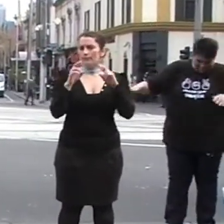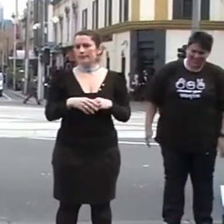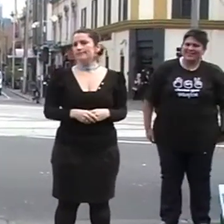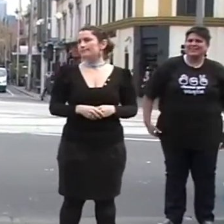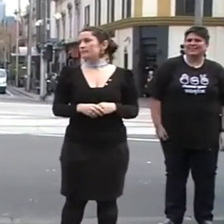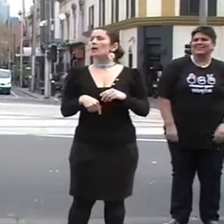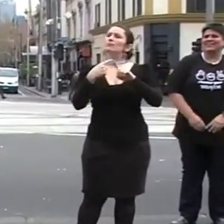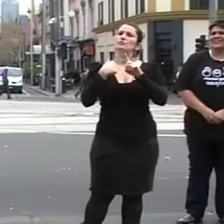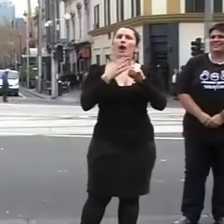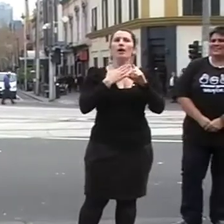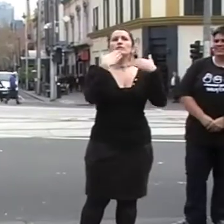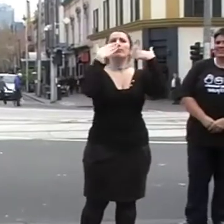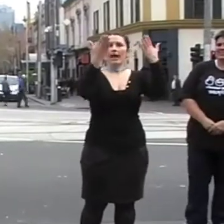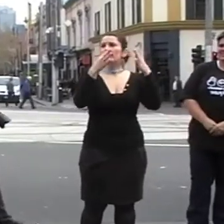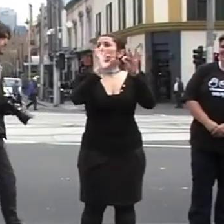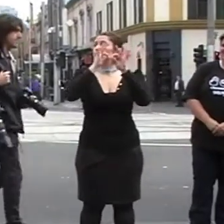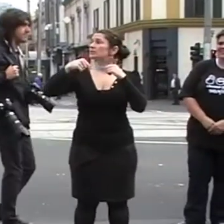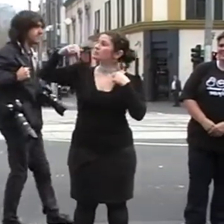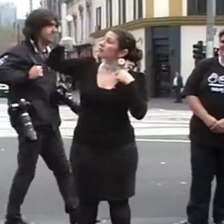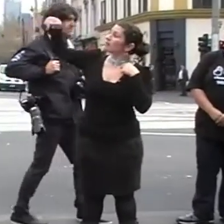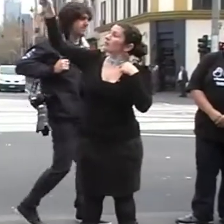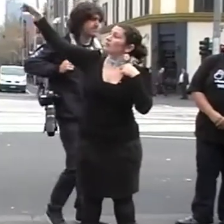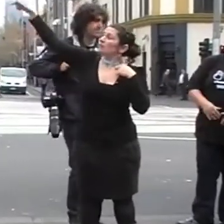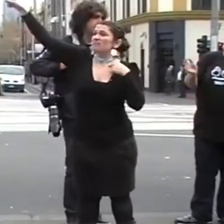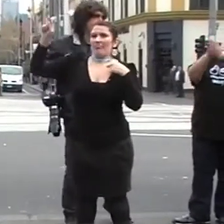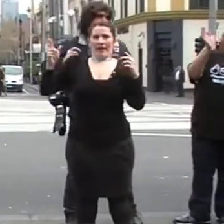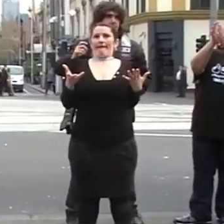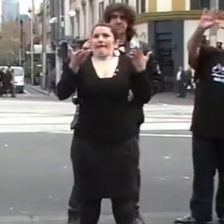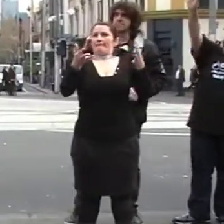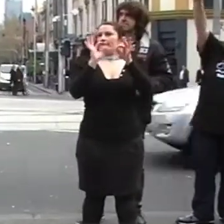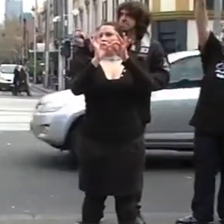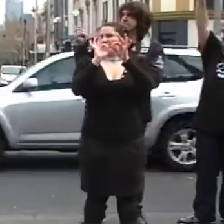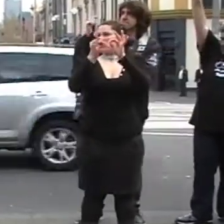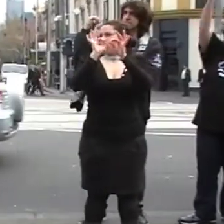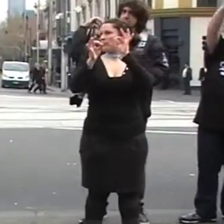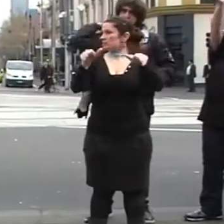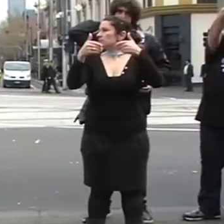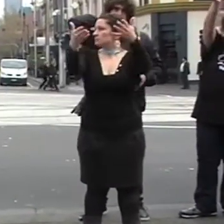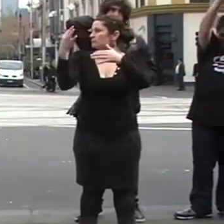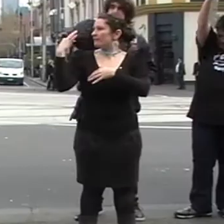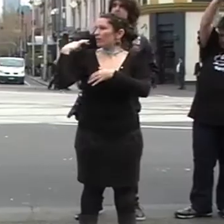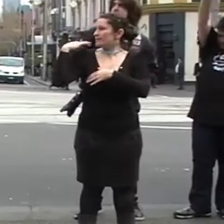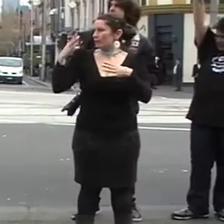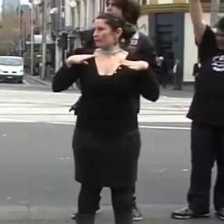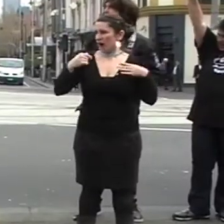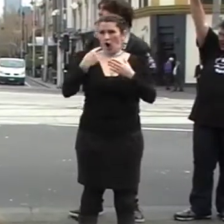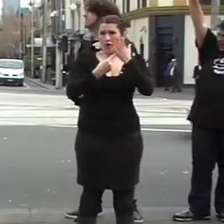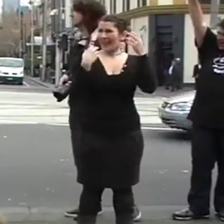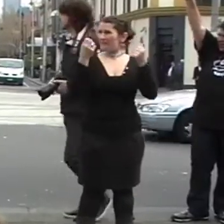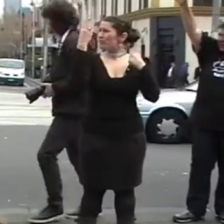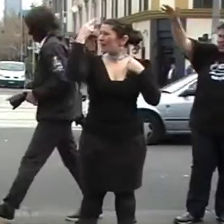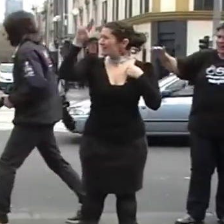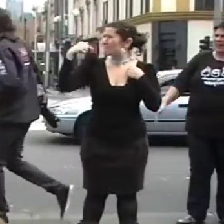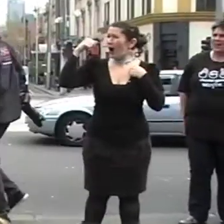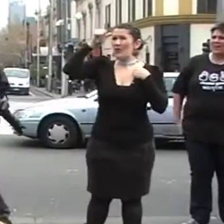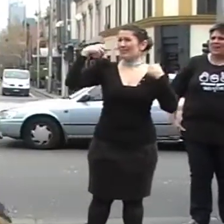would also like to thank our amazing interpreters who have volunteered their services together today. I only have 3 names, but I know